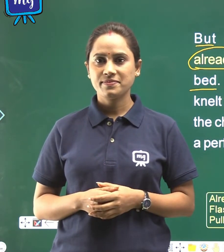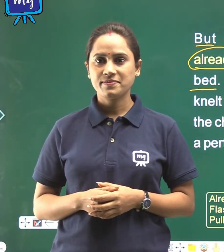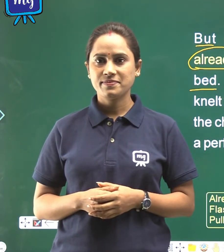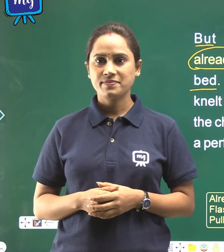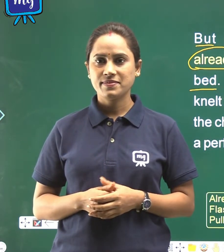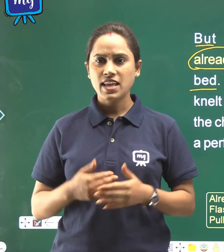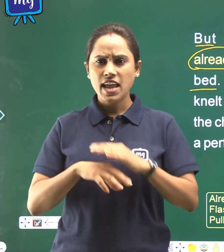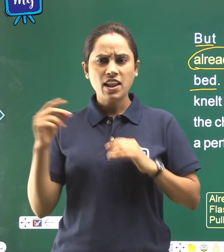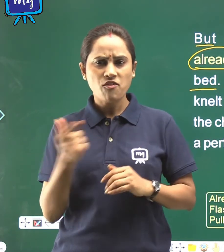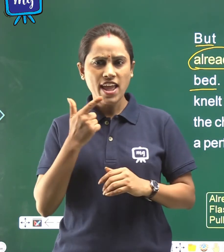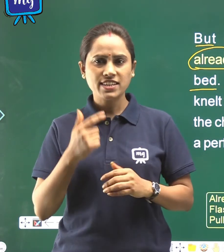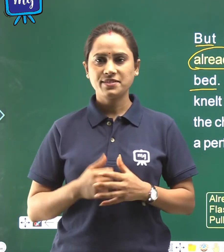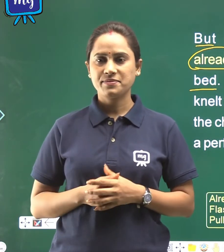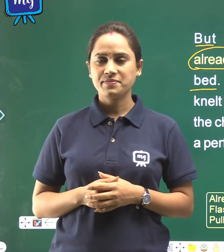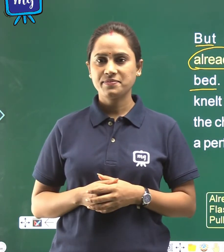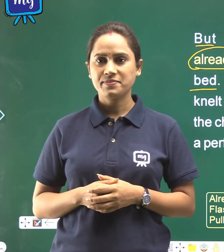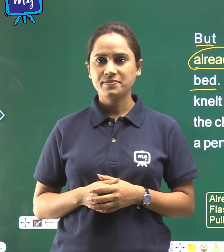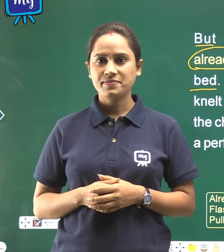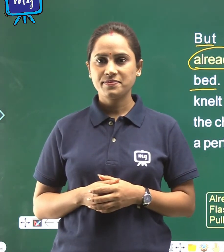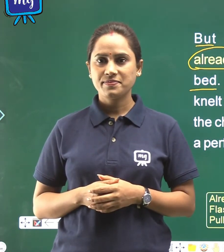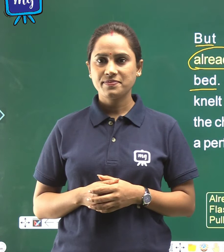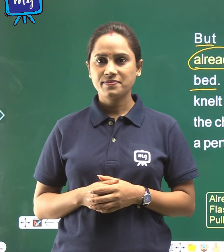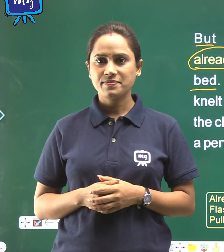In a flash,